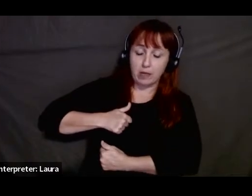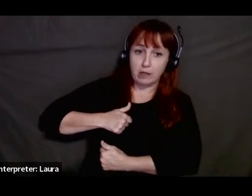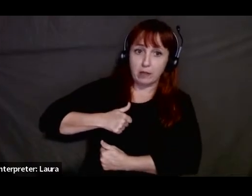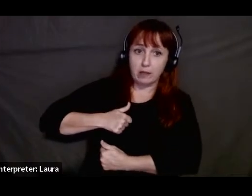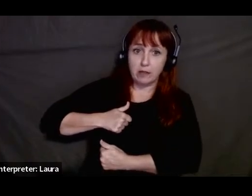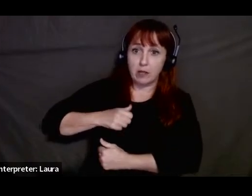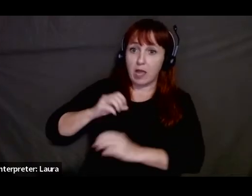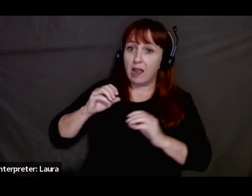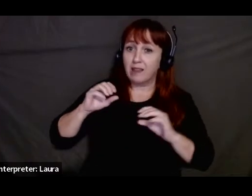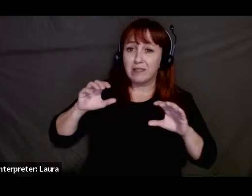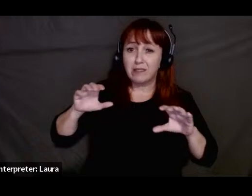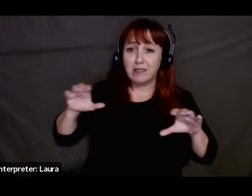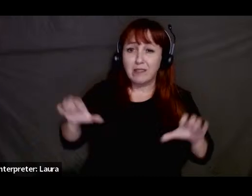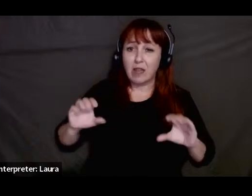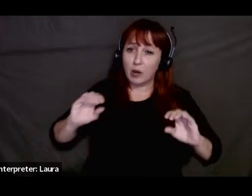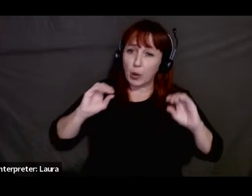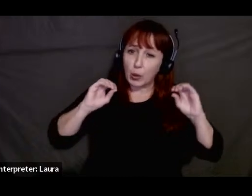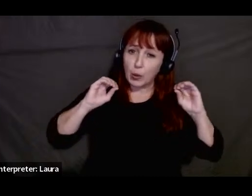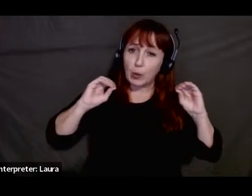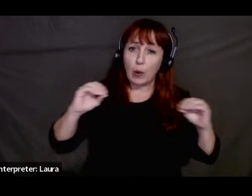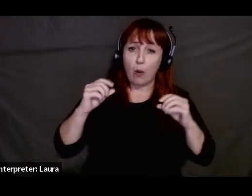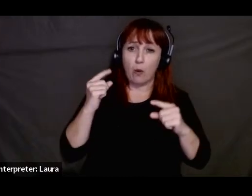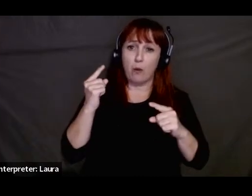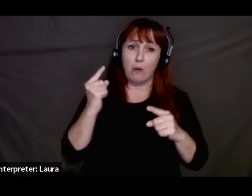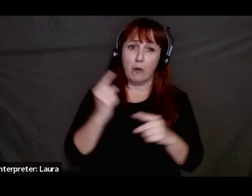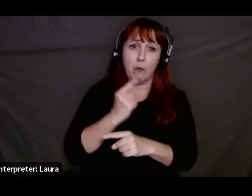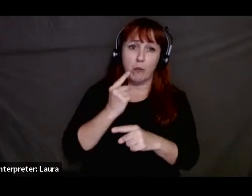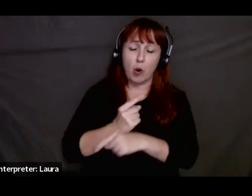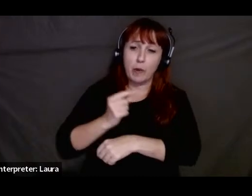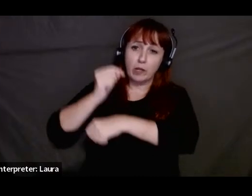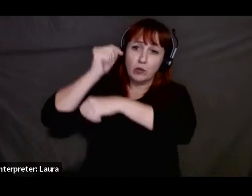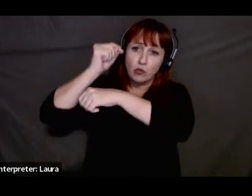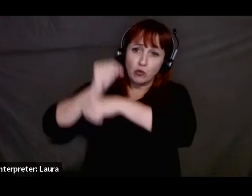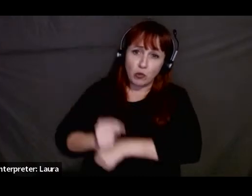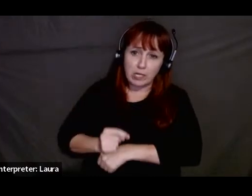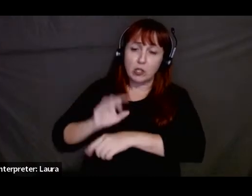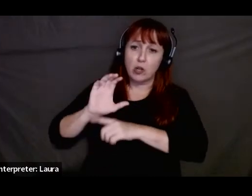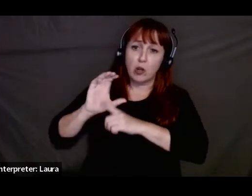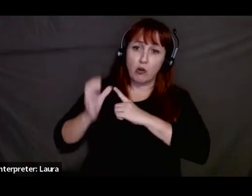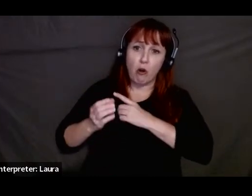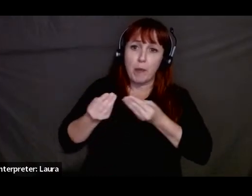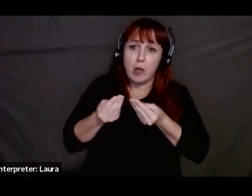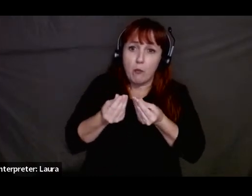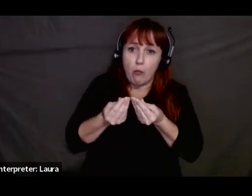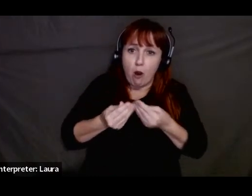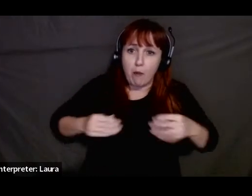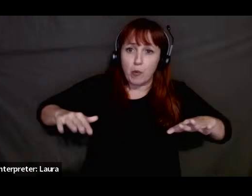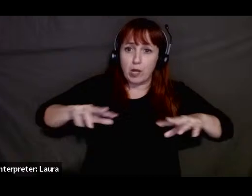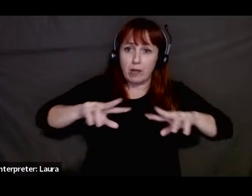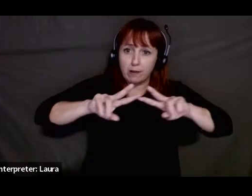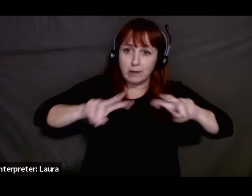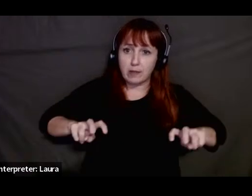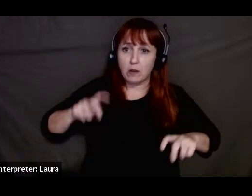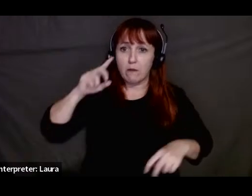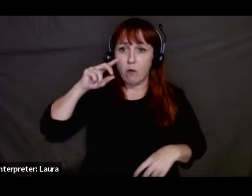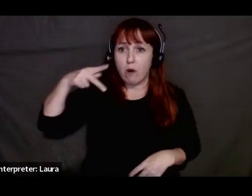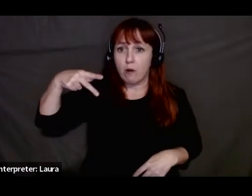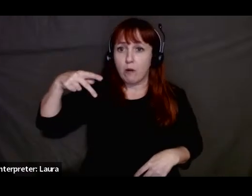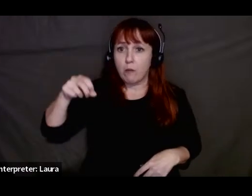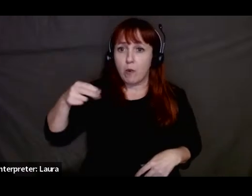any type of appropriate traditional cultural properties assessment for Pōhakuloa.